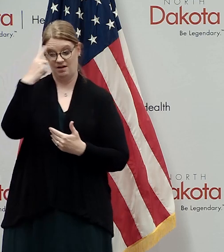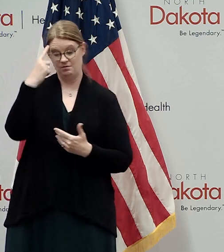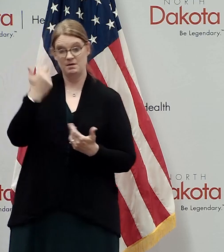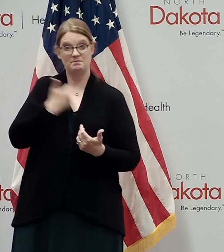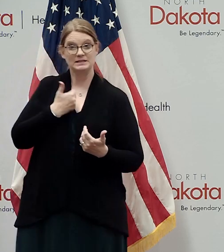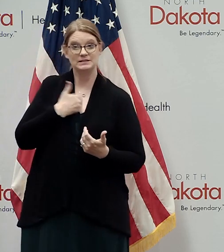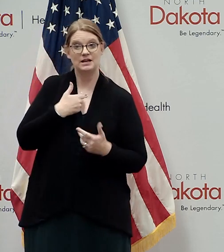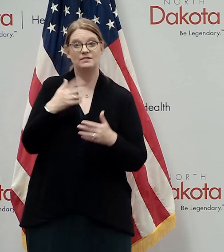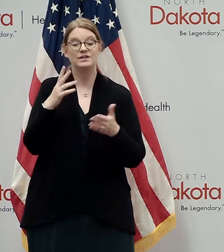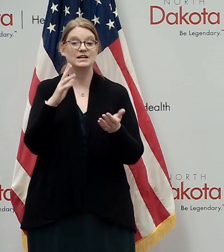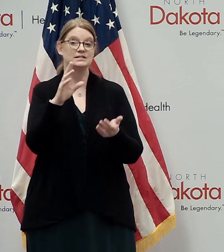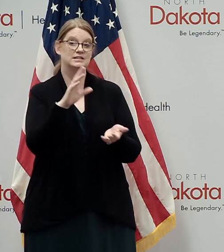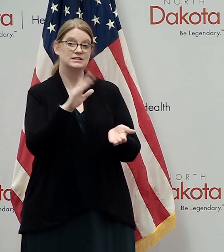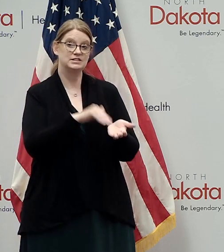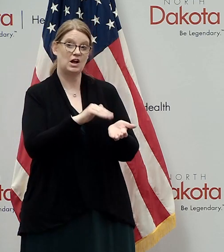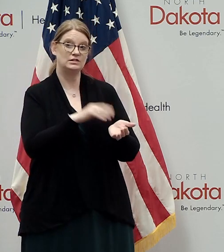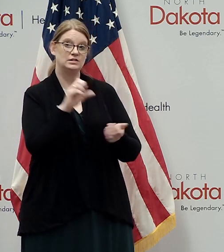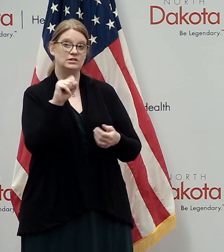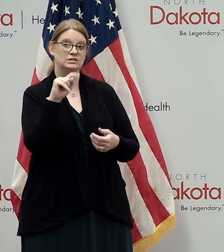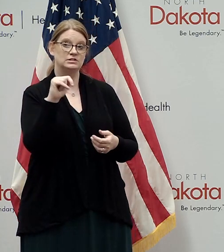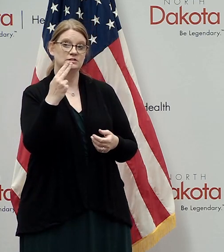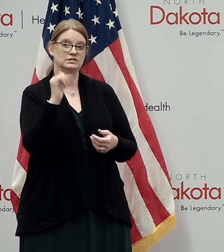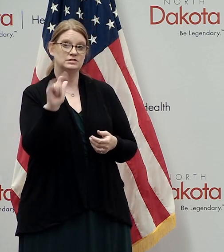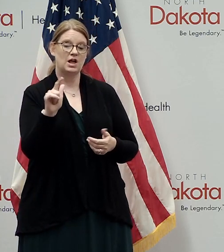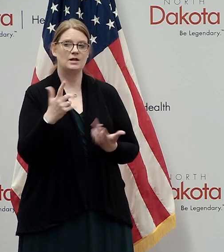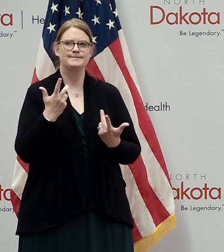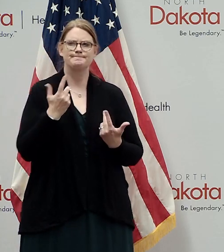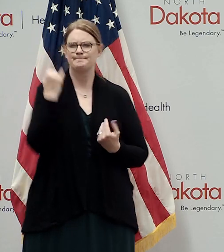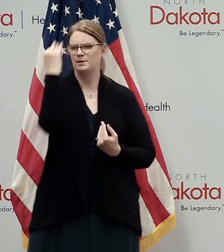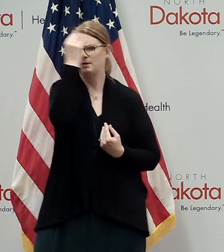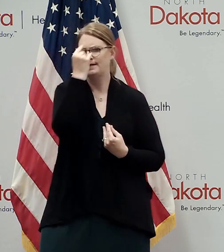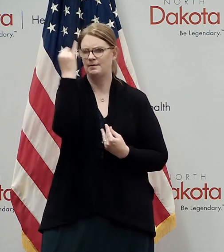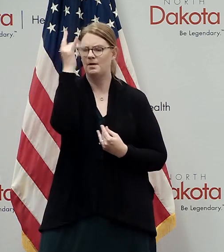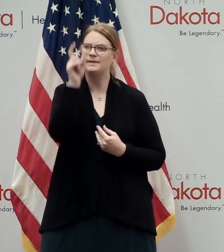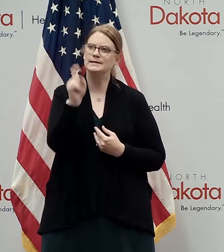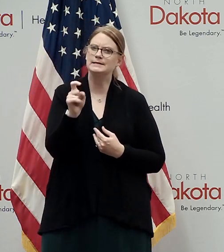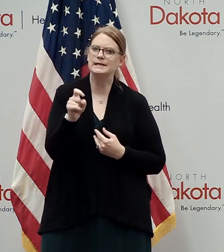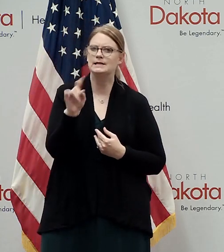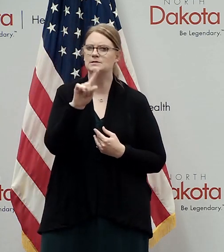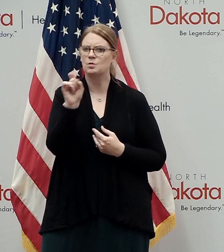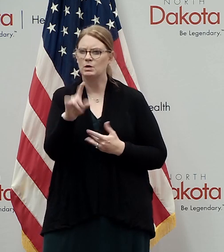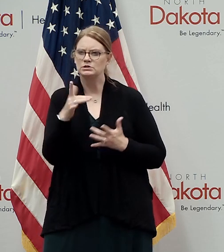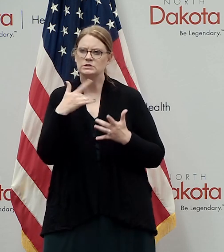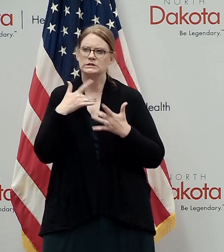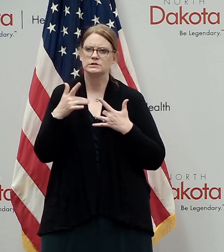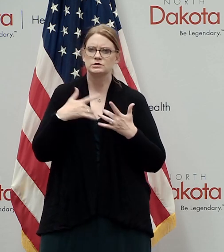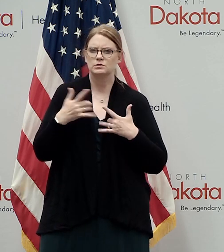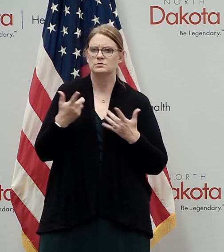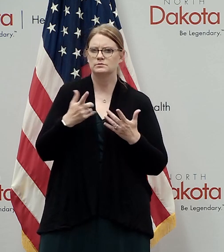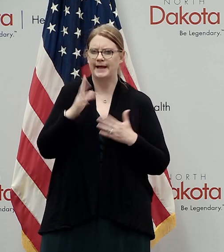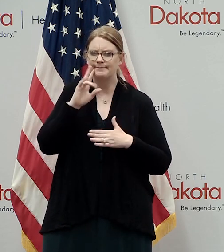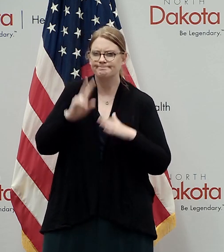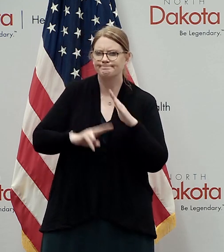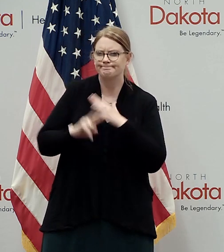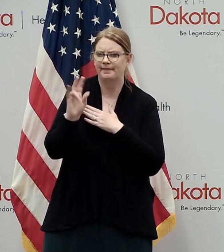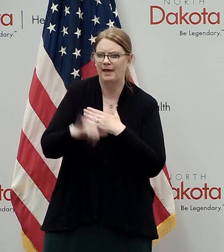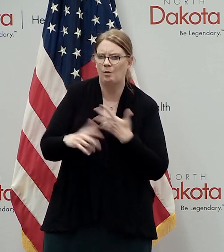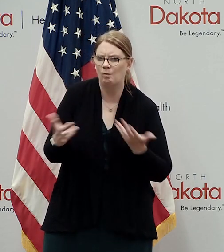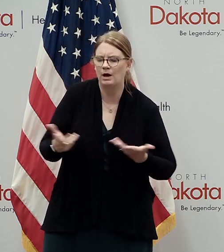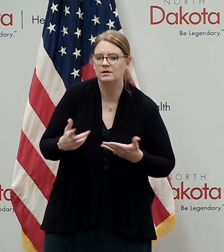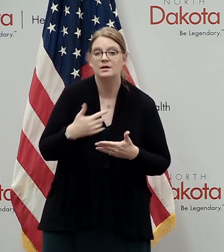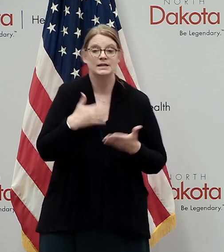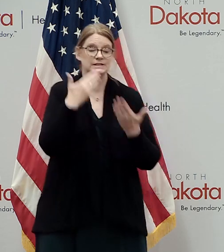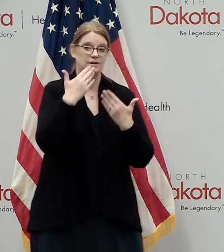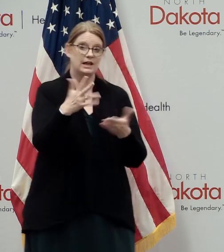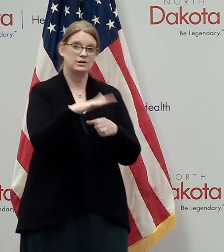and to Dr. Stahl as we anticipated what those needs would be, what those questions are, and what those concerns are. So thank you to our local